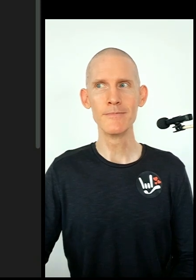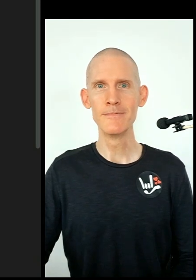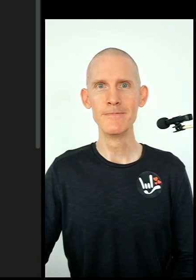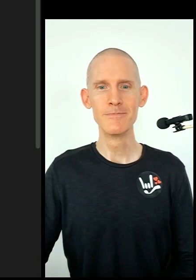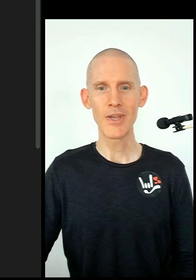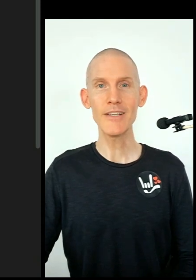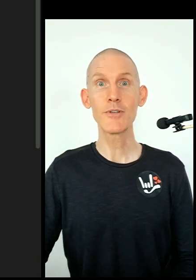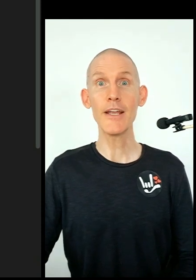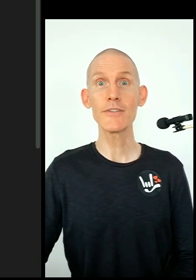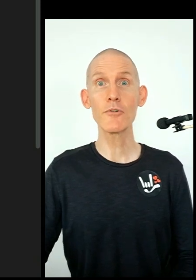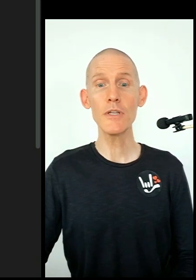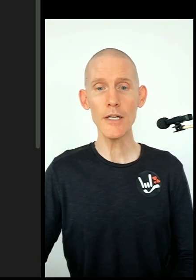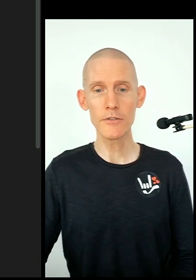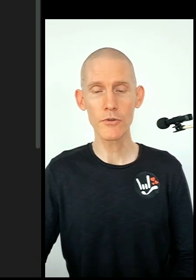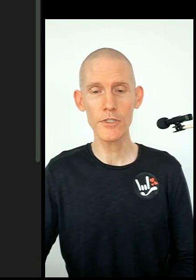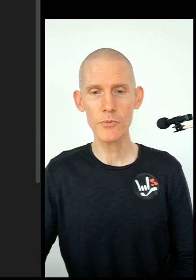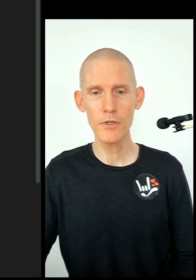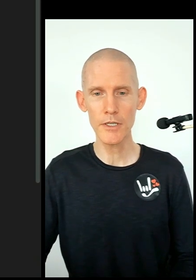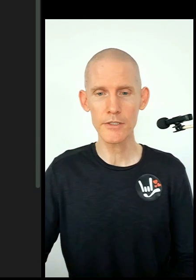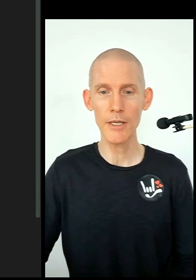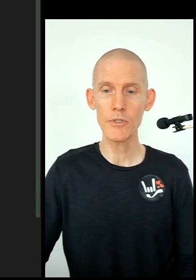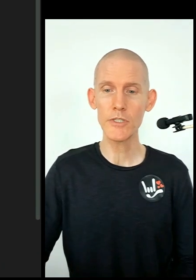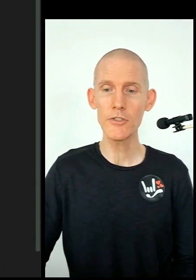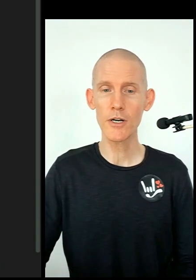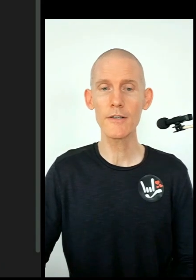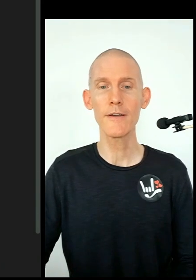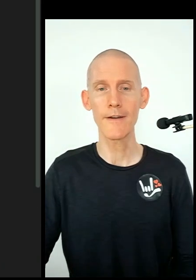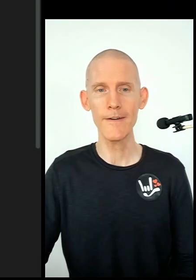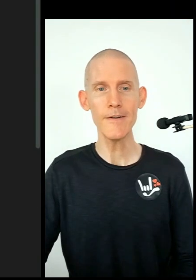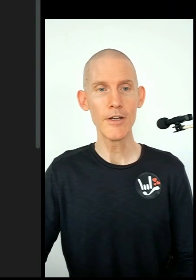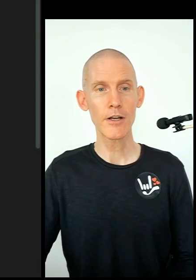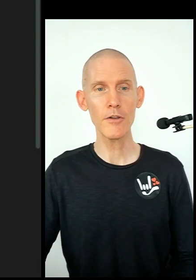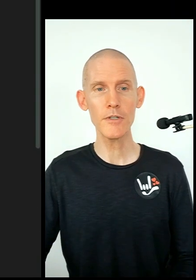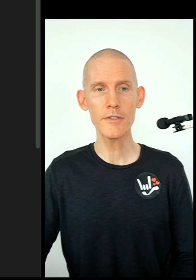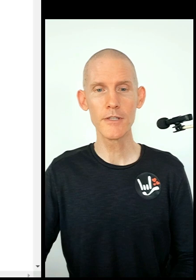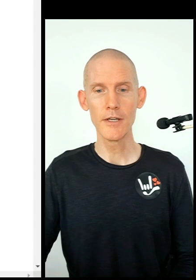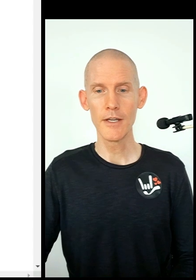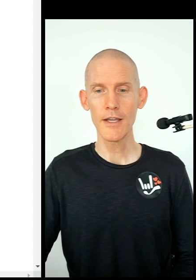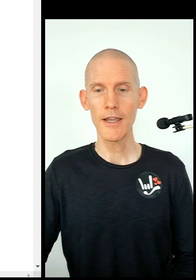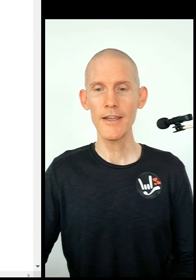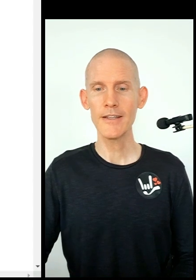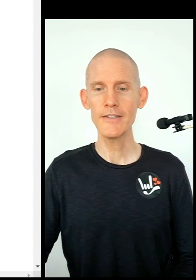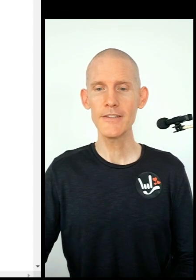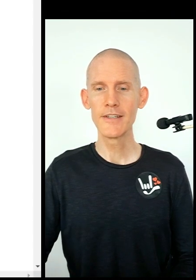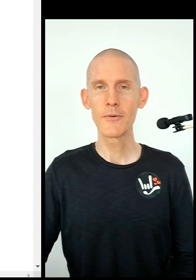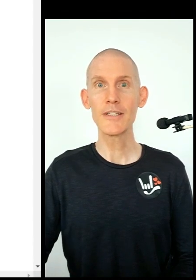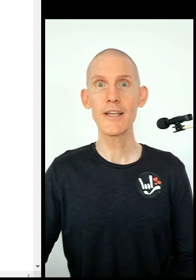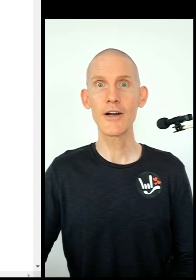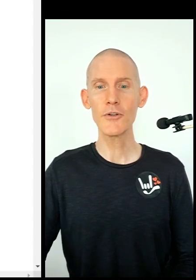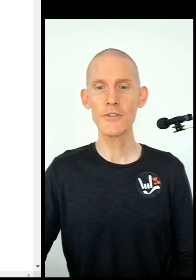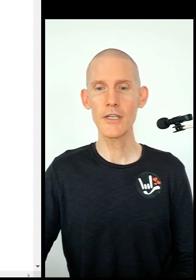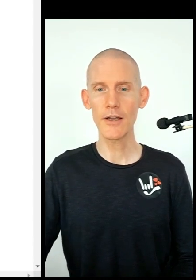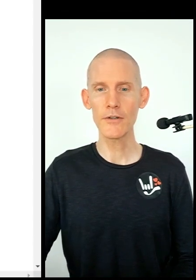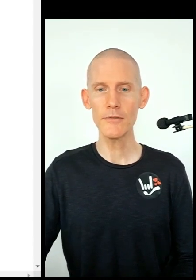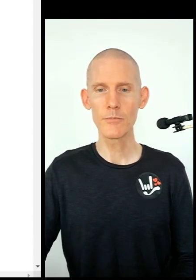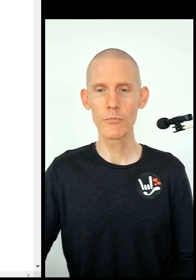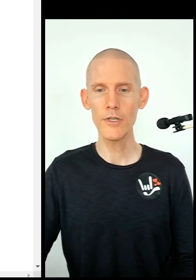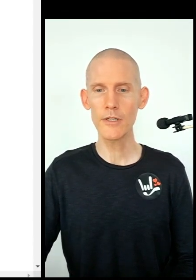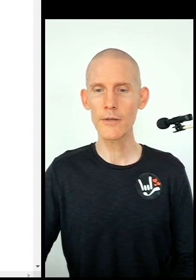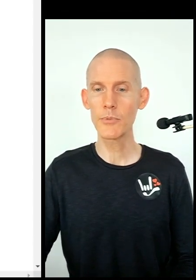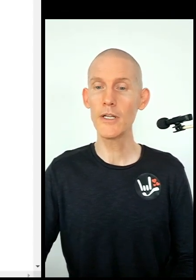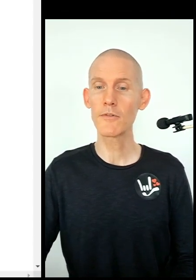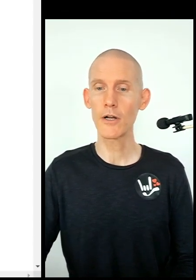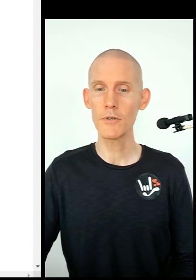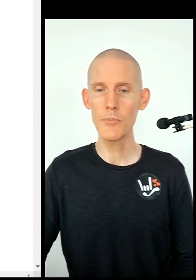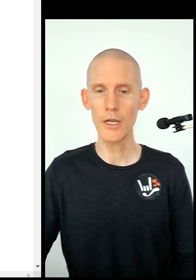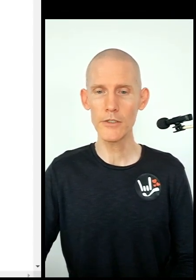together. And it's ASL related. So this one is ABC chart. Color it. And when I say color together, print